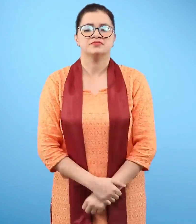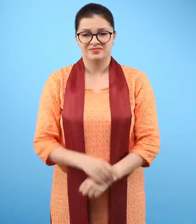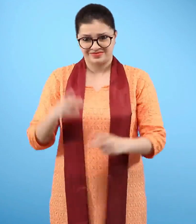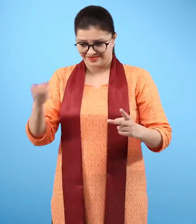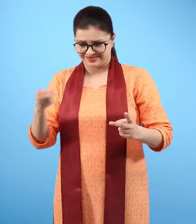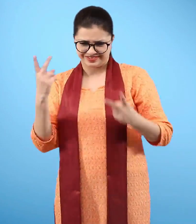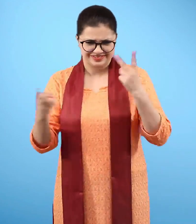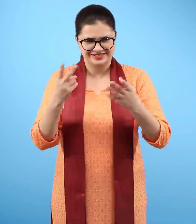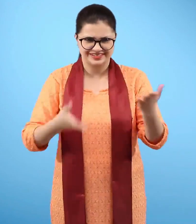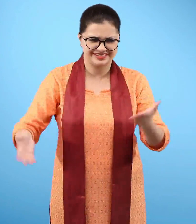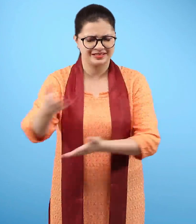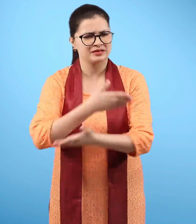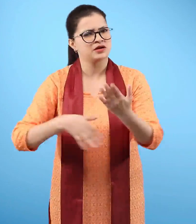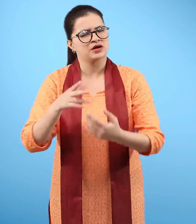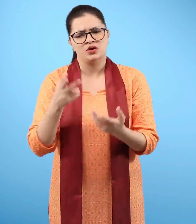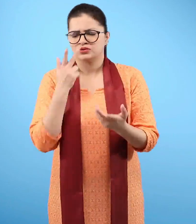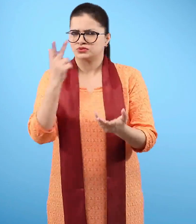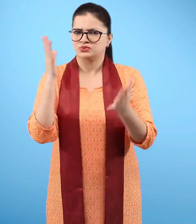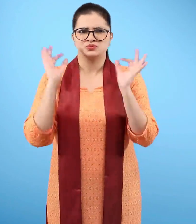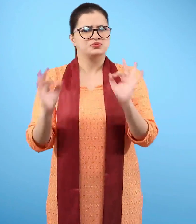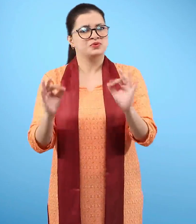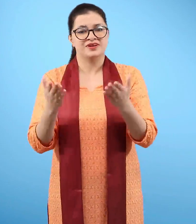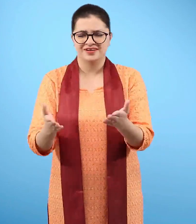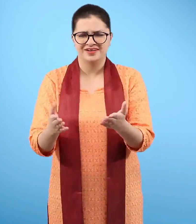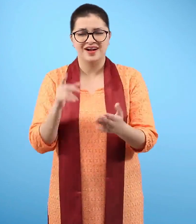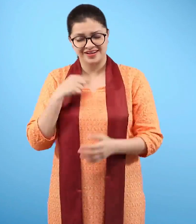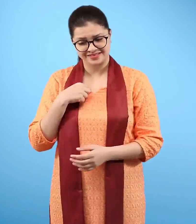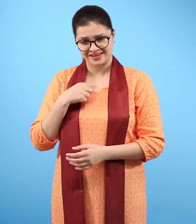I bought some lovely bangles from there for my sister.